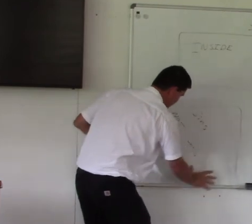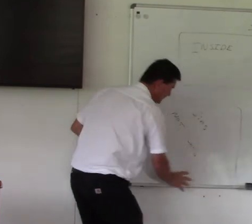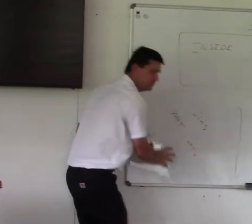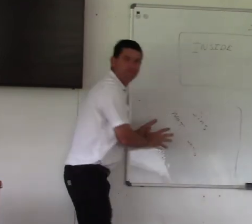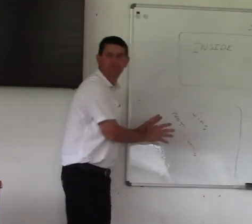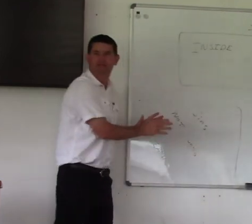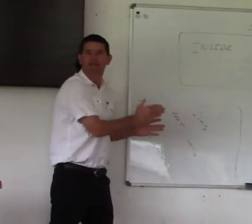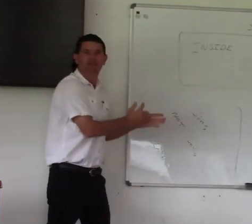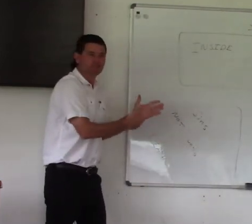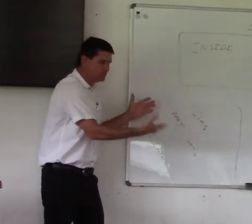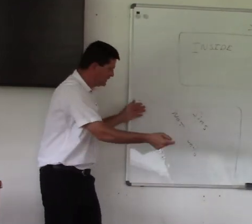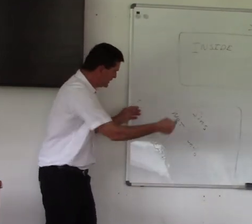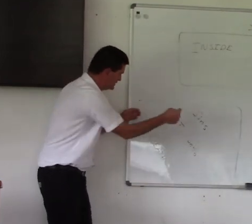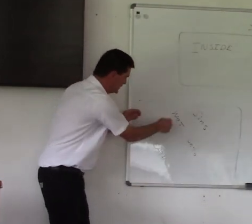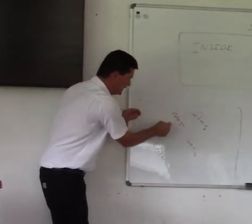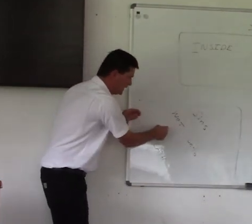here, some things in here.